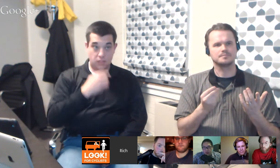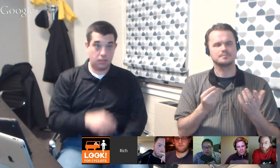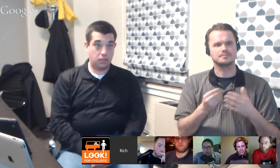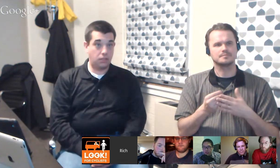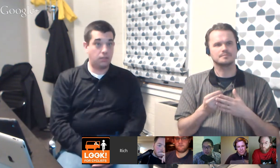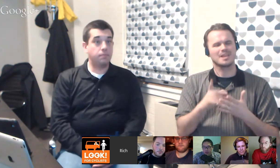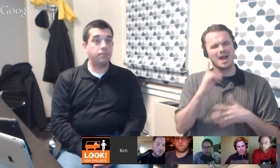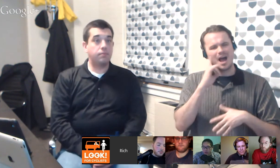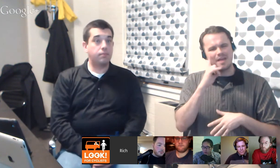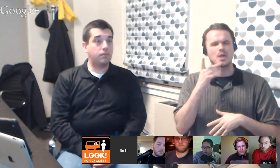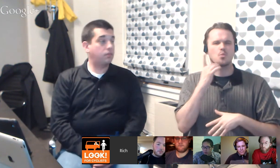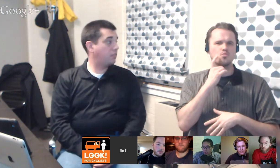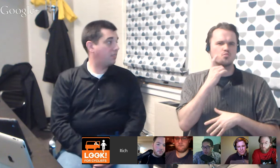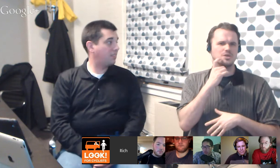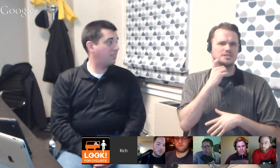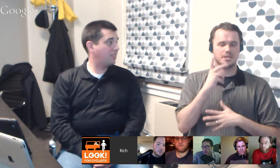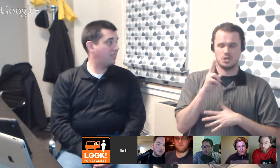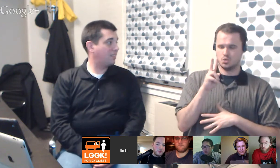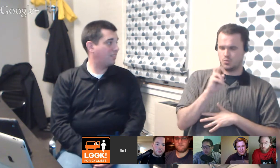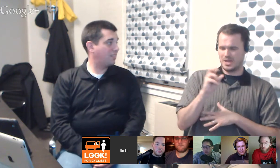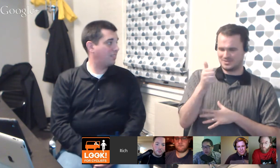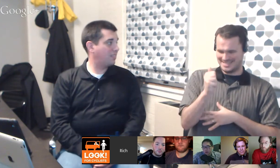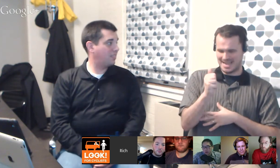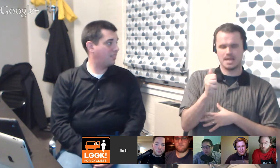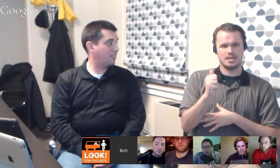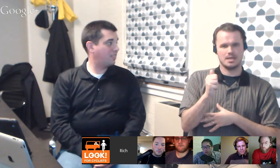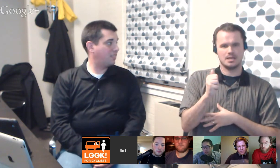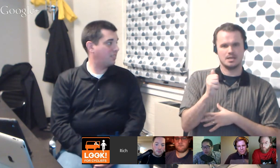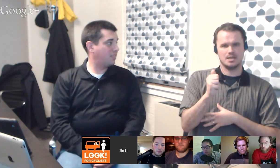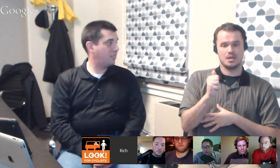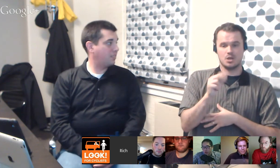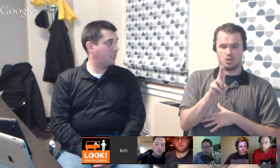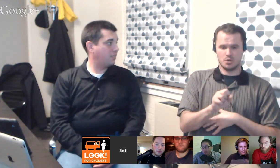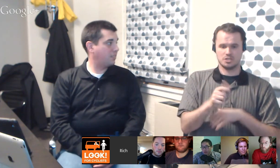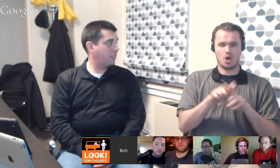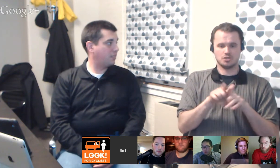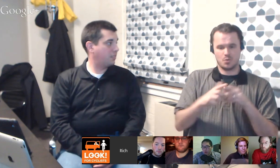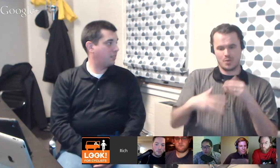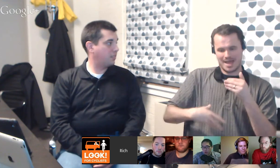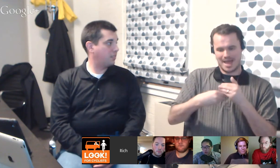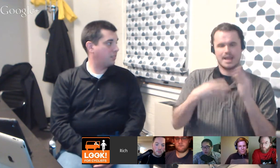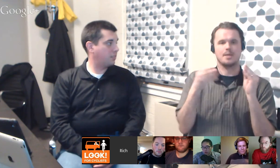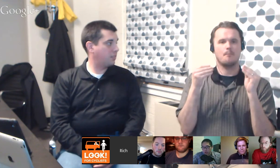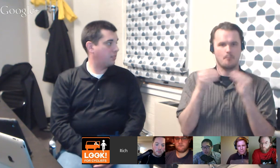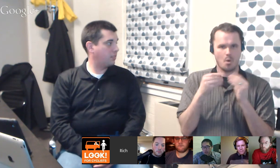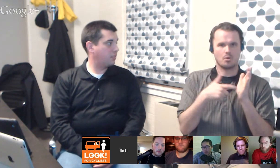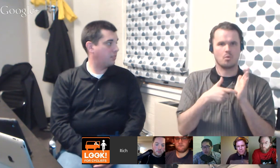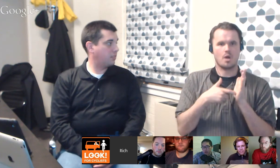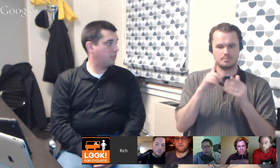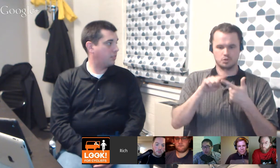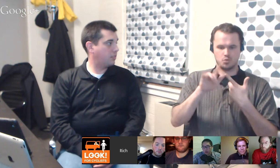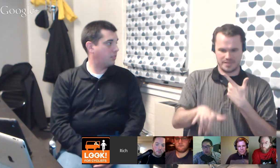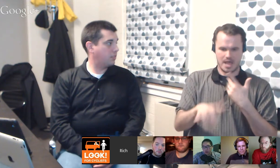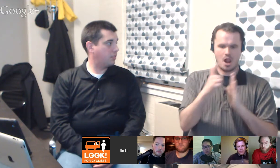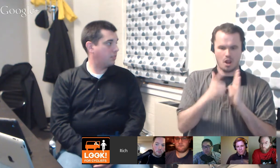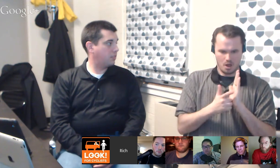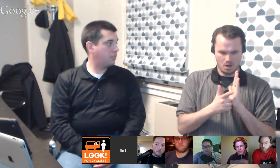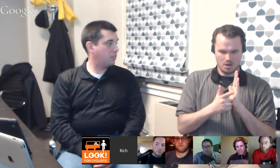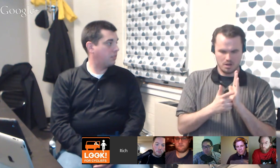I think recently, I think maybe 2010, the US also added more to the ADA, which